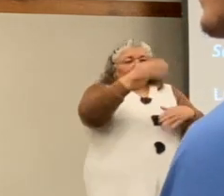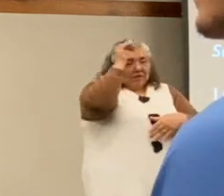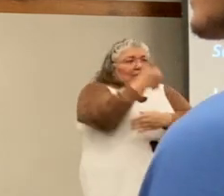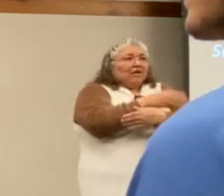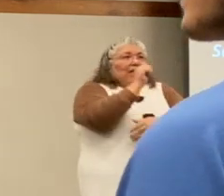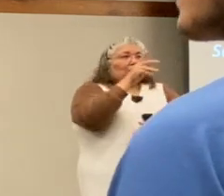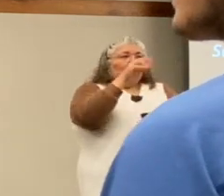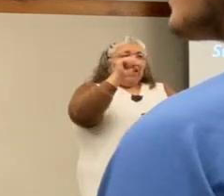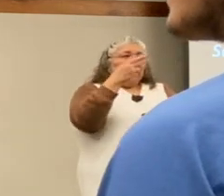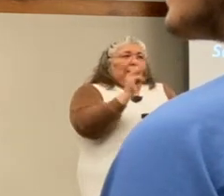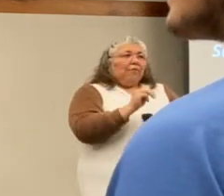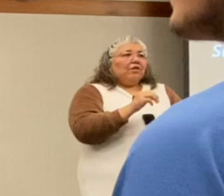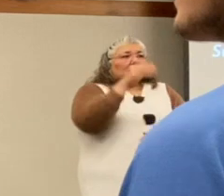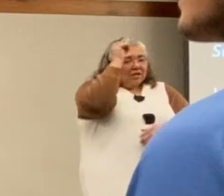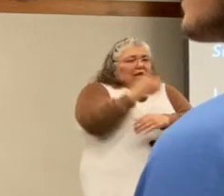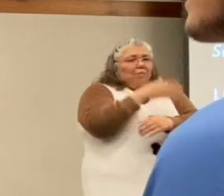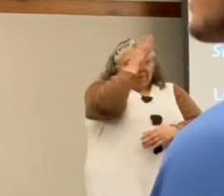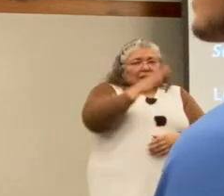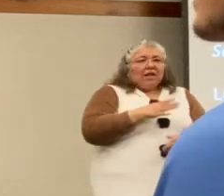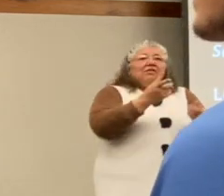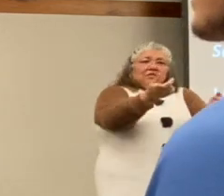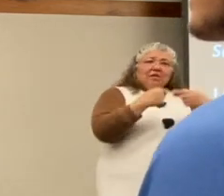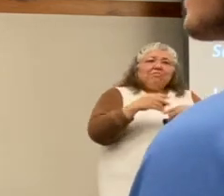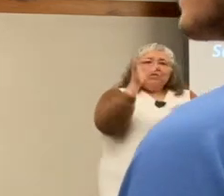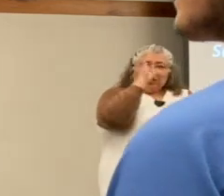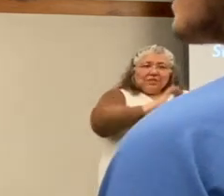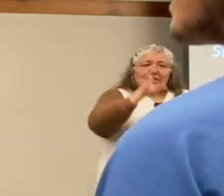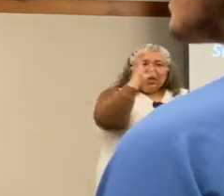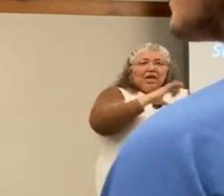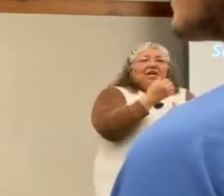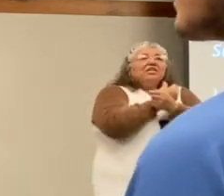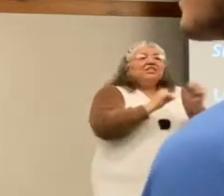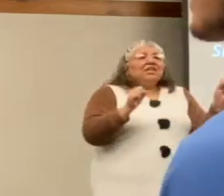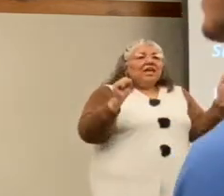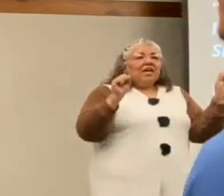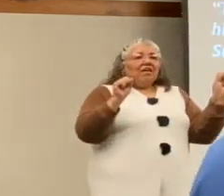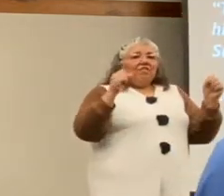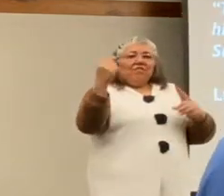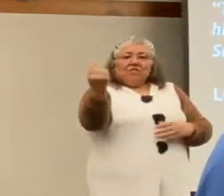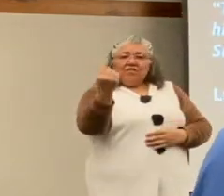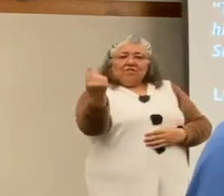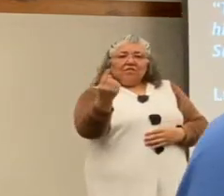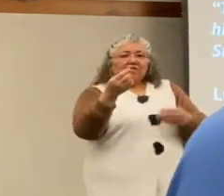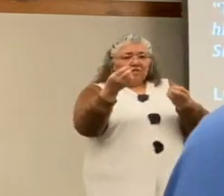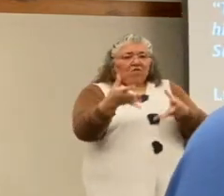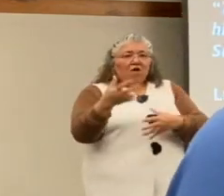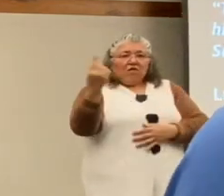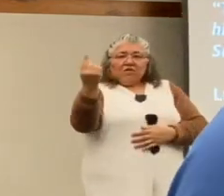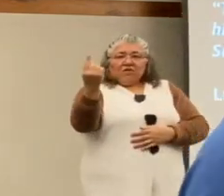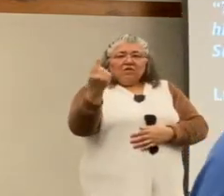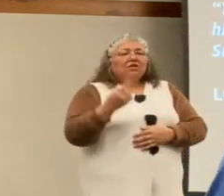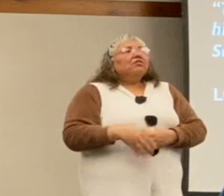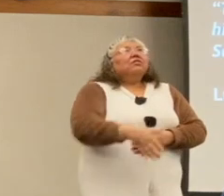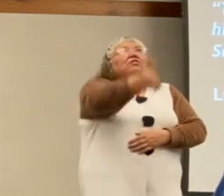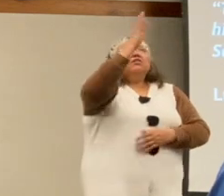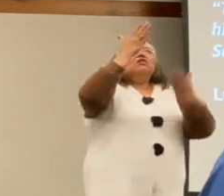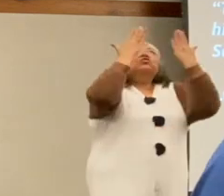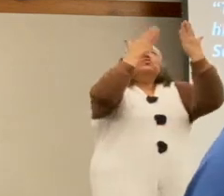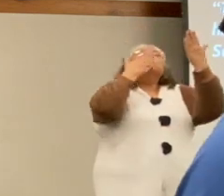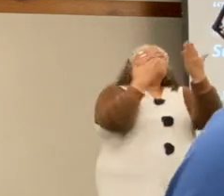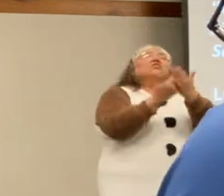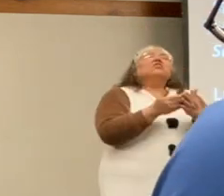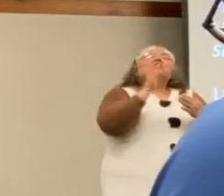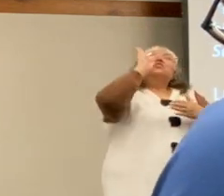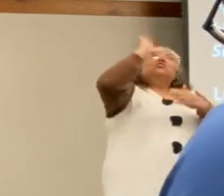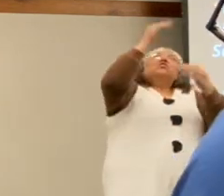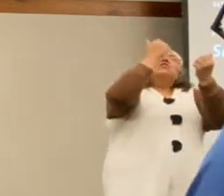Abraham. For the Son of Man has come to seek and save the lost." Father, you are good. And your